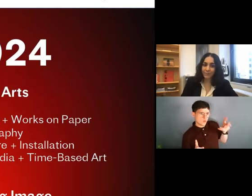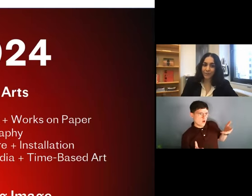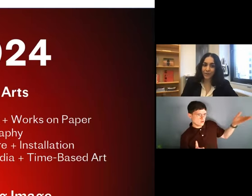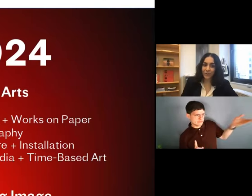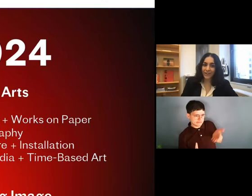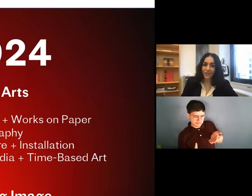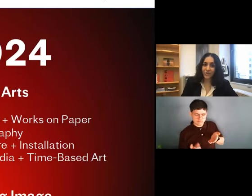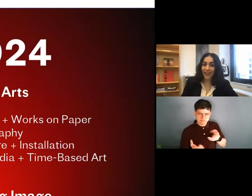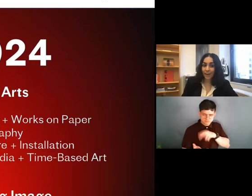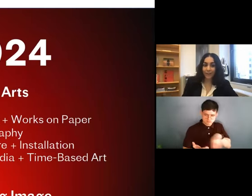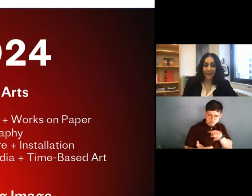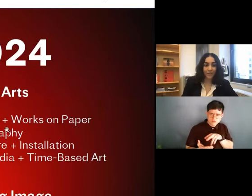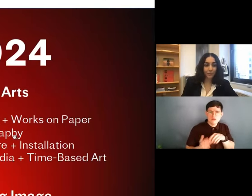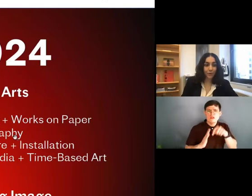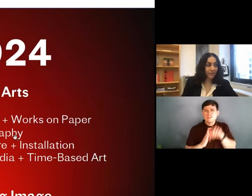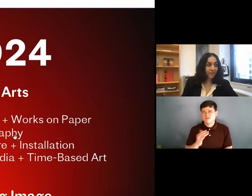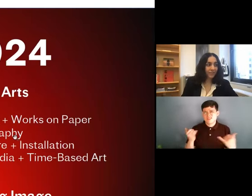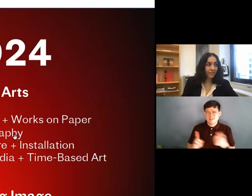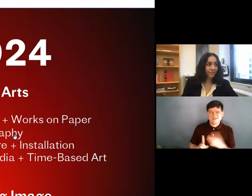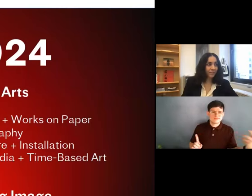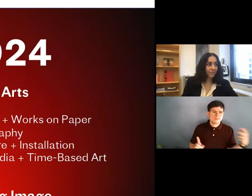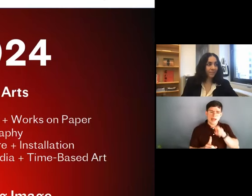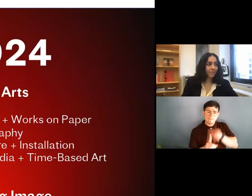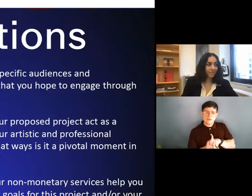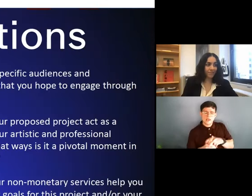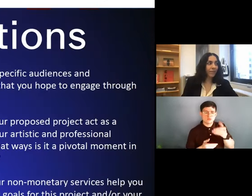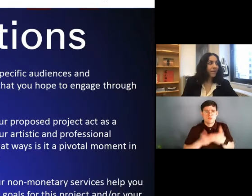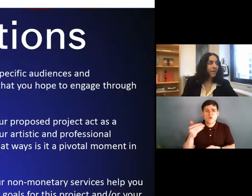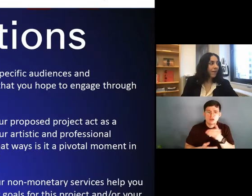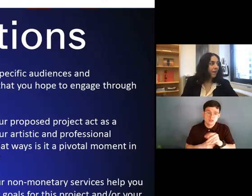bit deeper though into the application process.